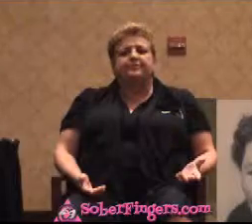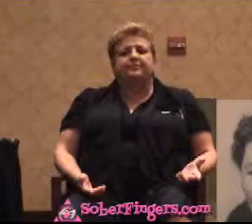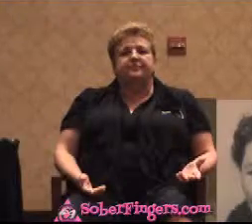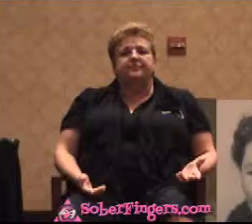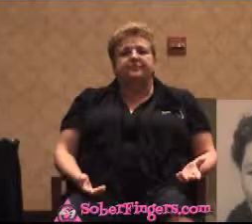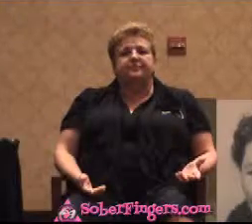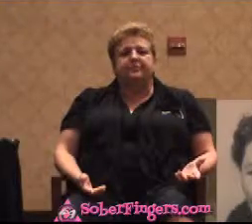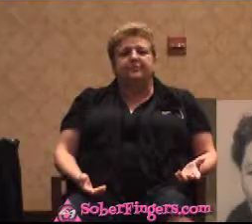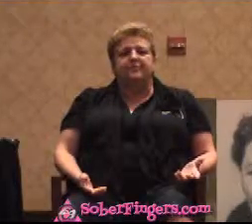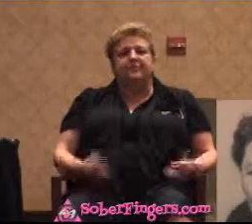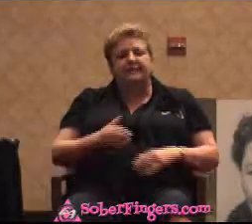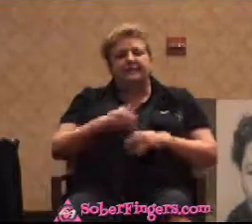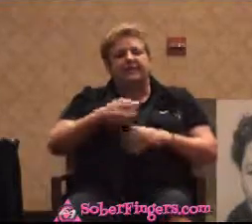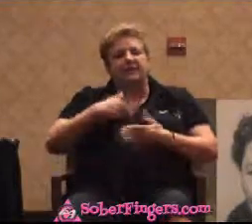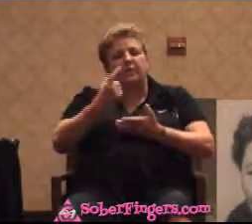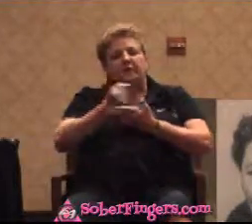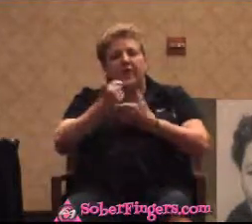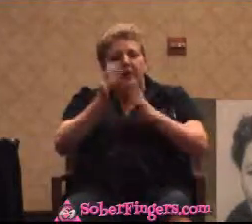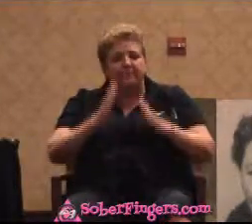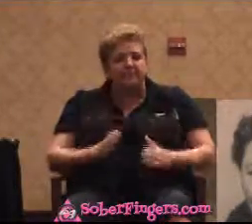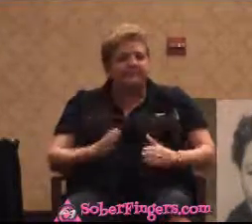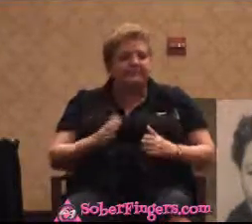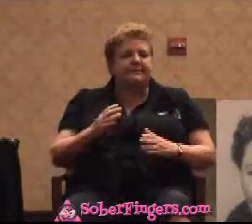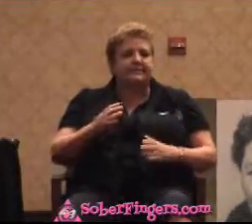therapists and ministers, and I've been dipped in the river, and,